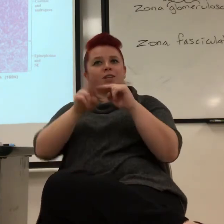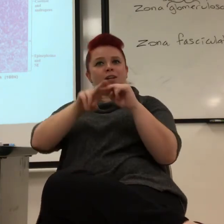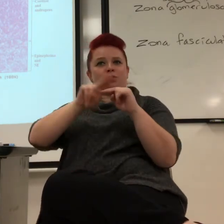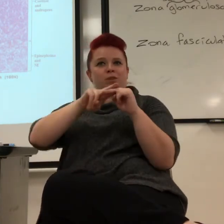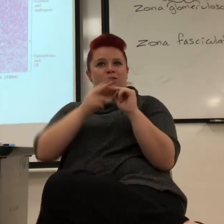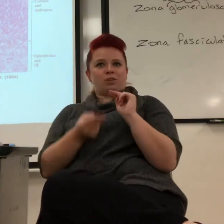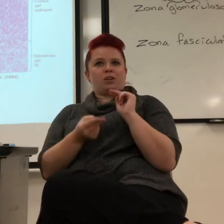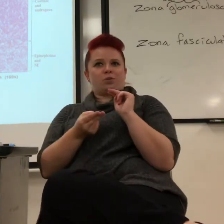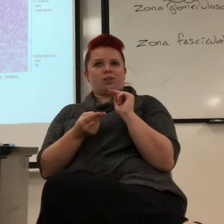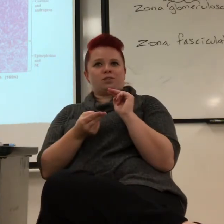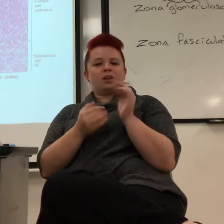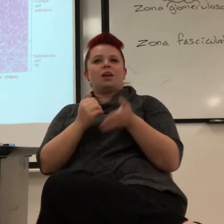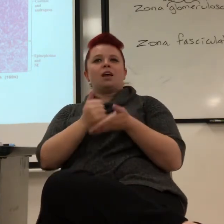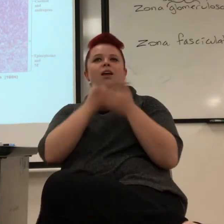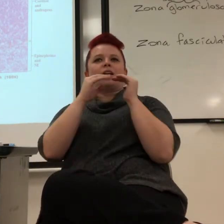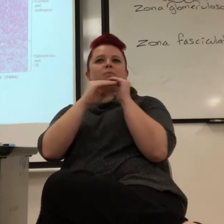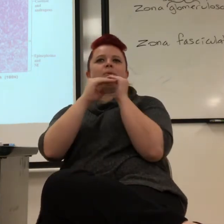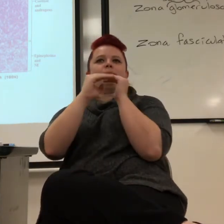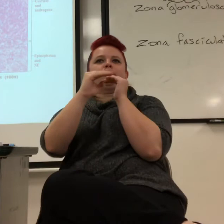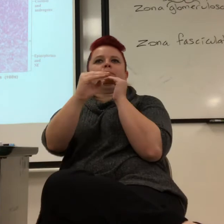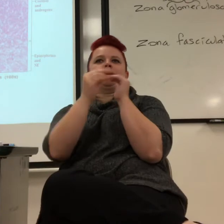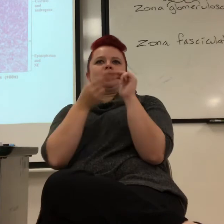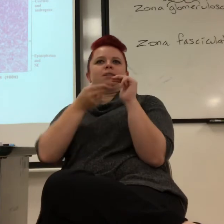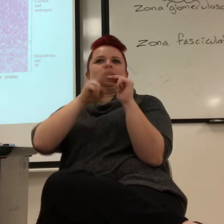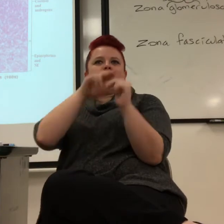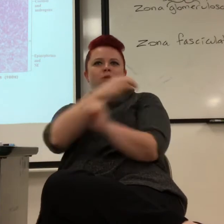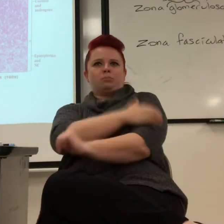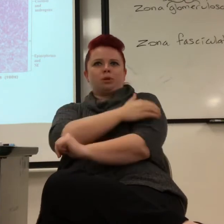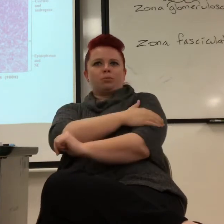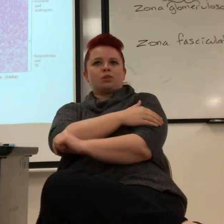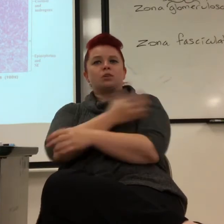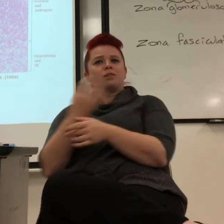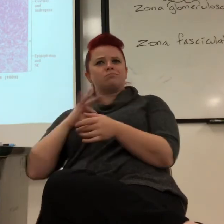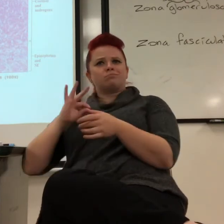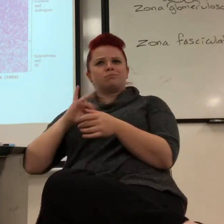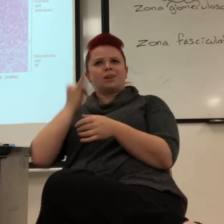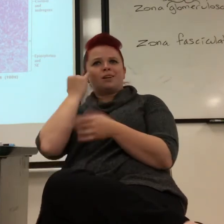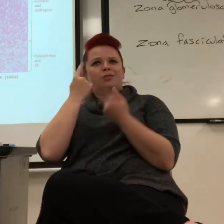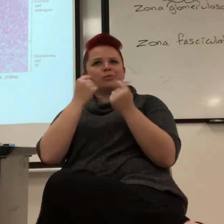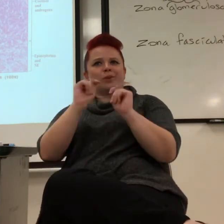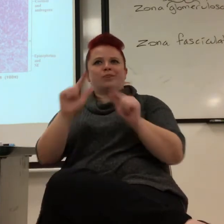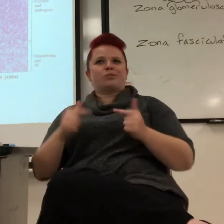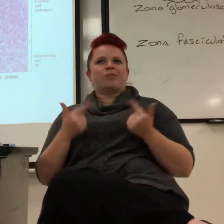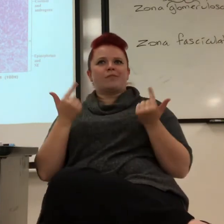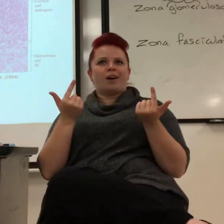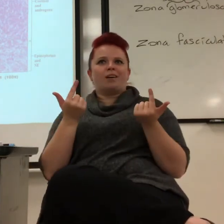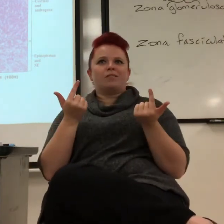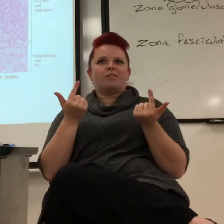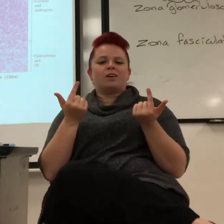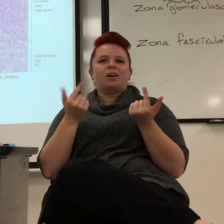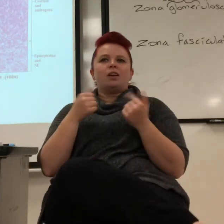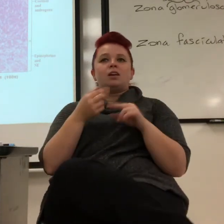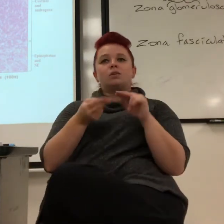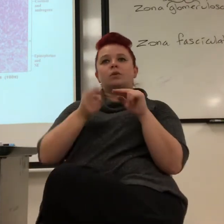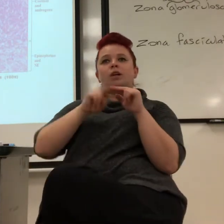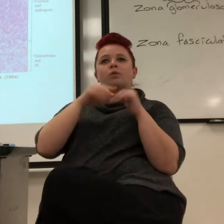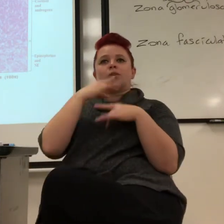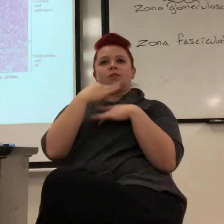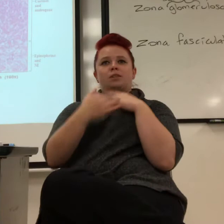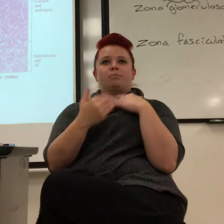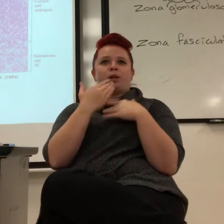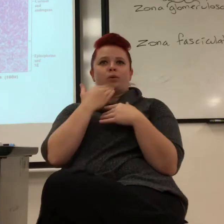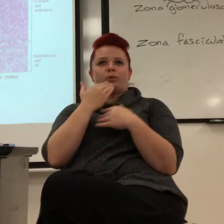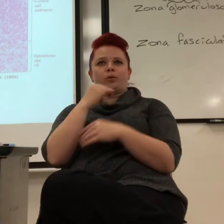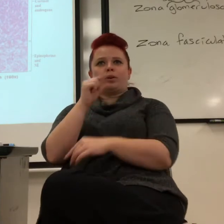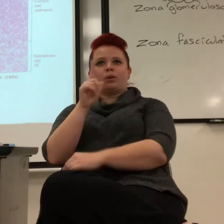maintain, increase BP. That's useful if you're trying to survive. Increase blood glucose. That's